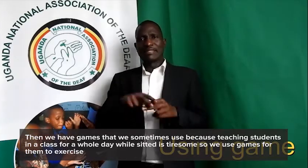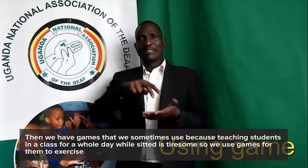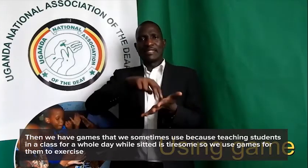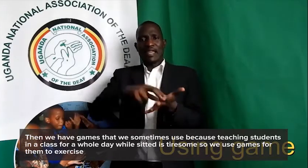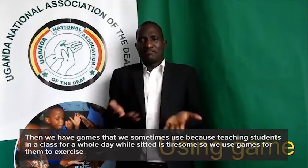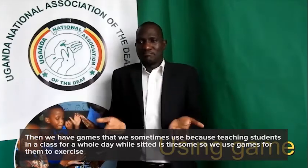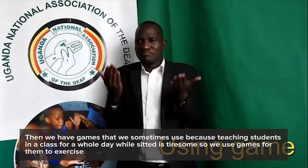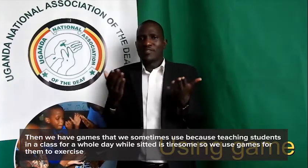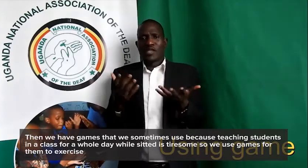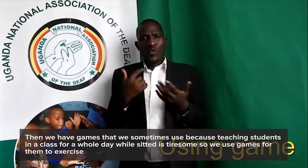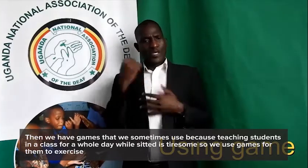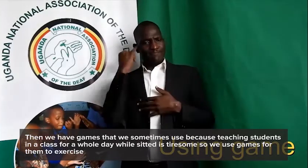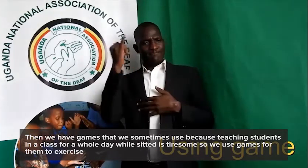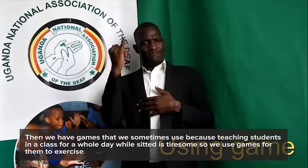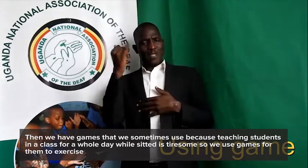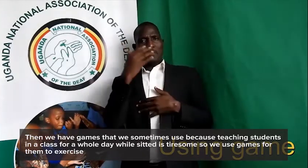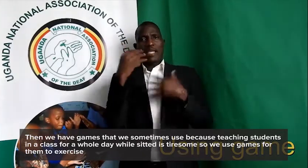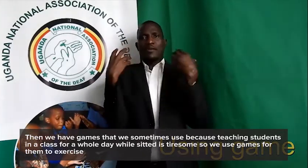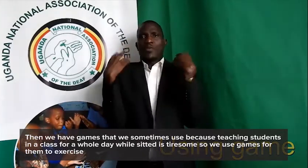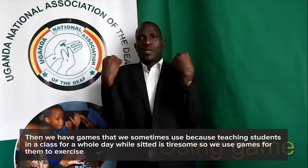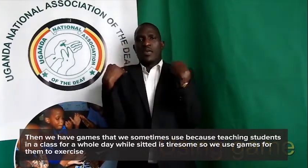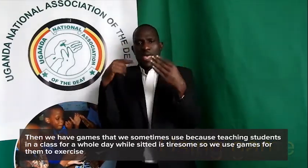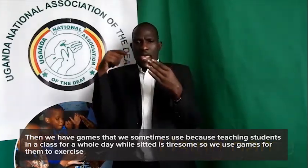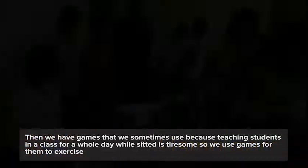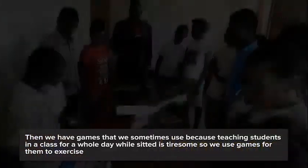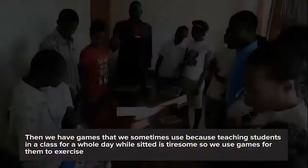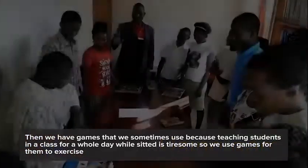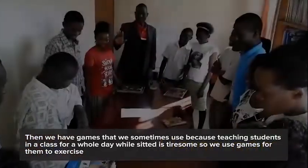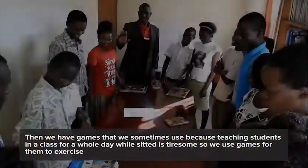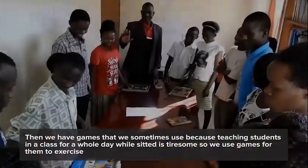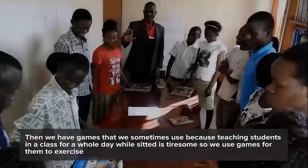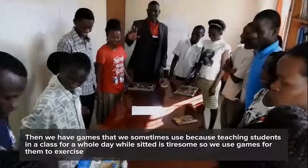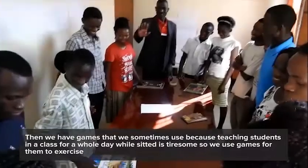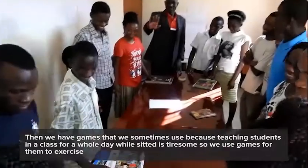while seated is tiresome. So we use games for them to exercise.